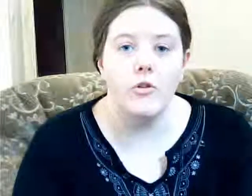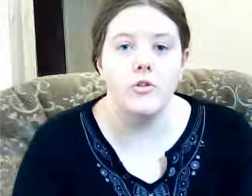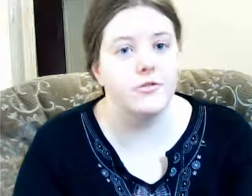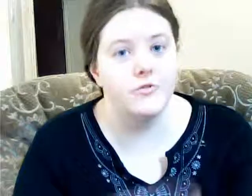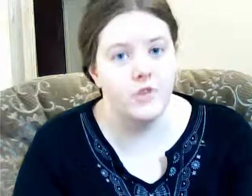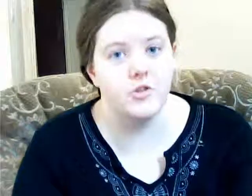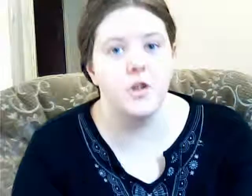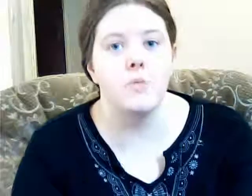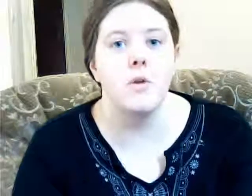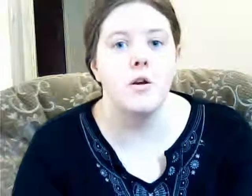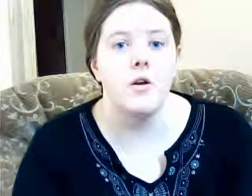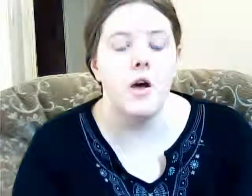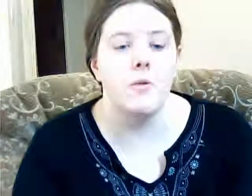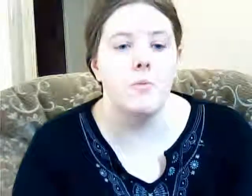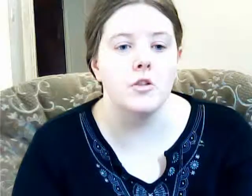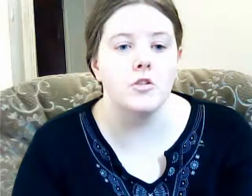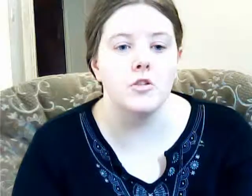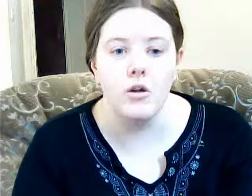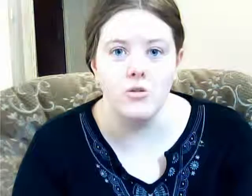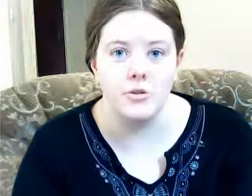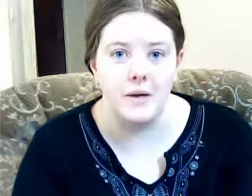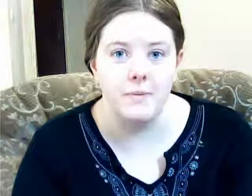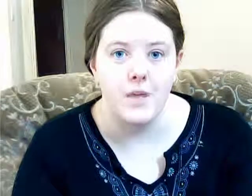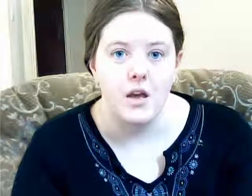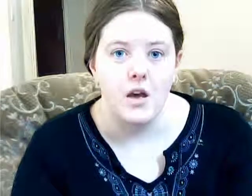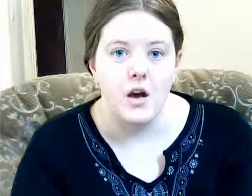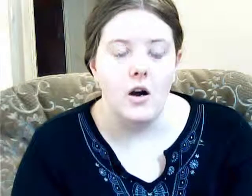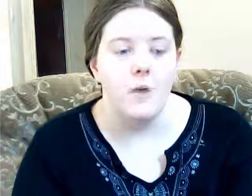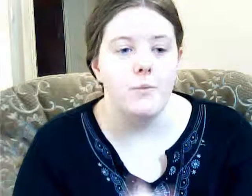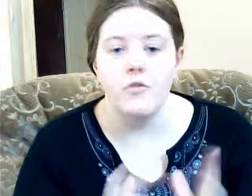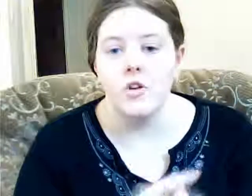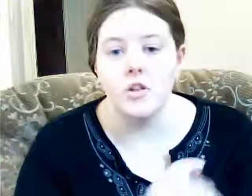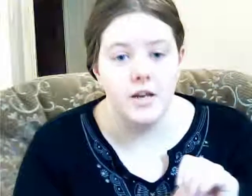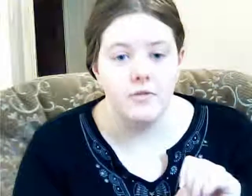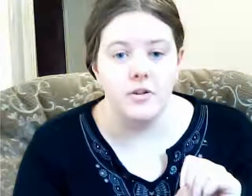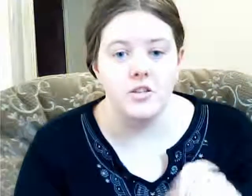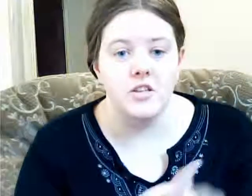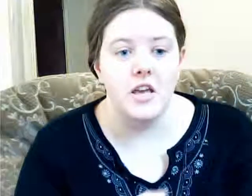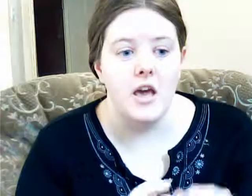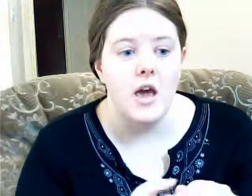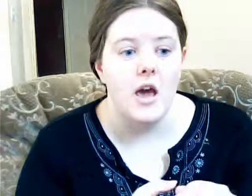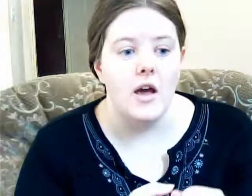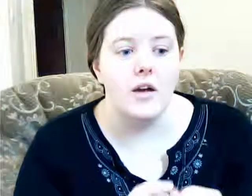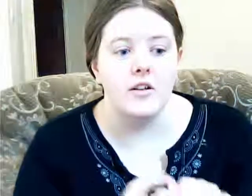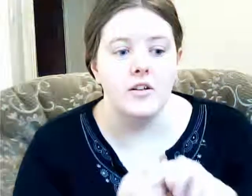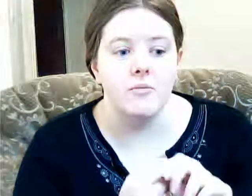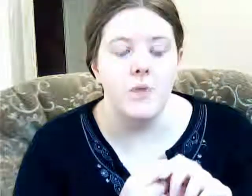is a first time um person to go to it i'm not volunteering this year and my